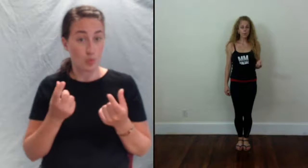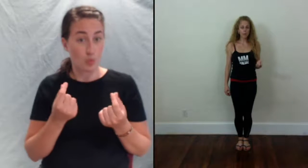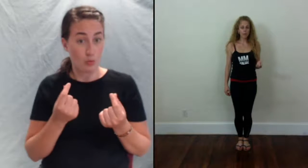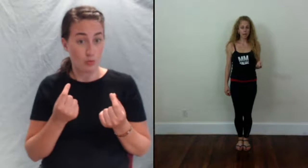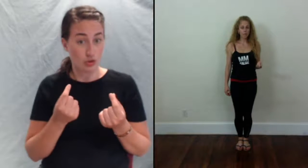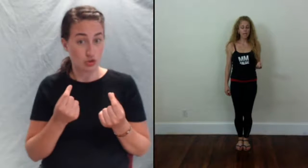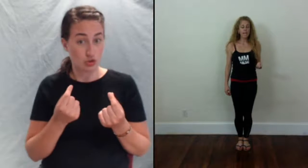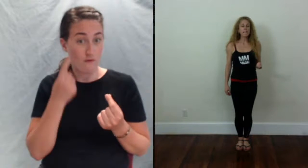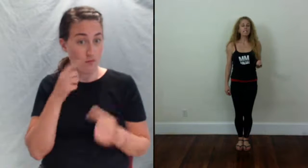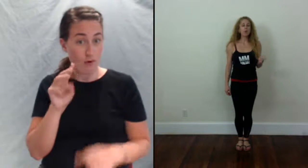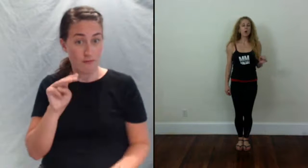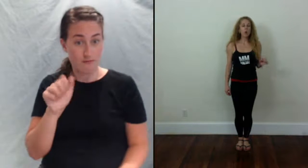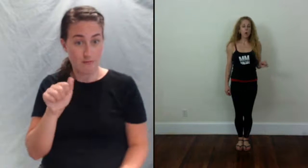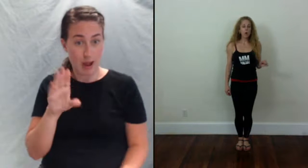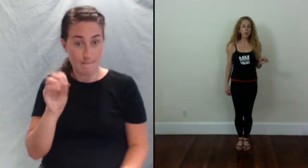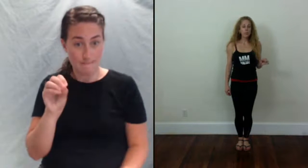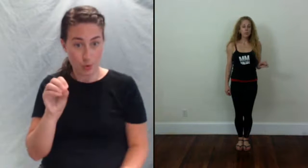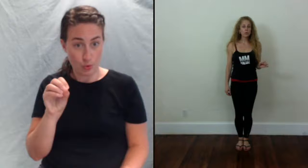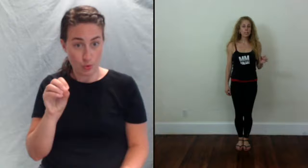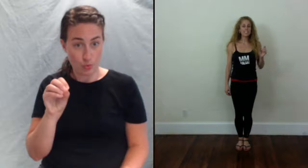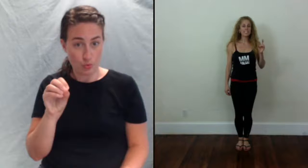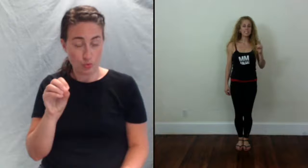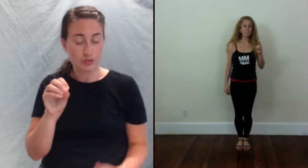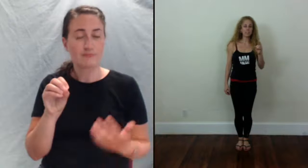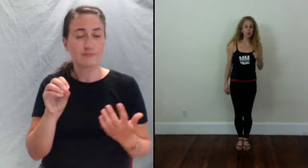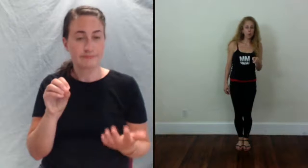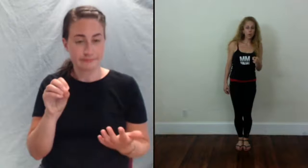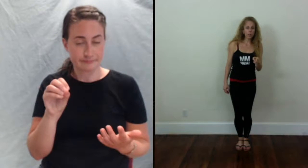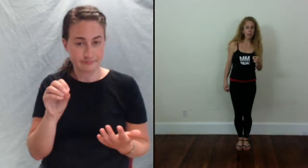slow mambo step is all we do